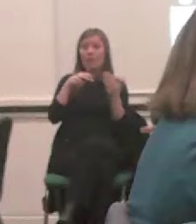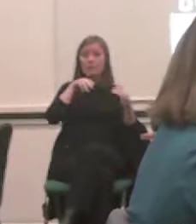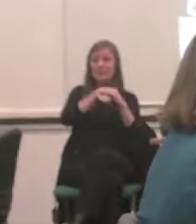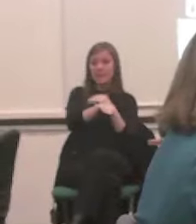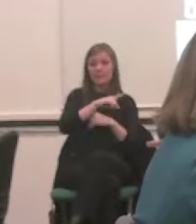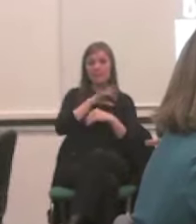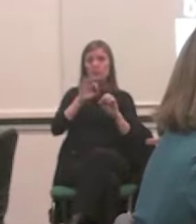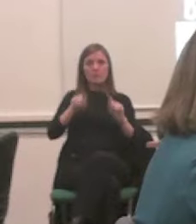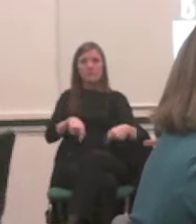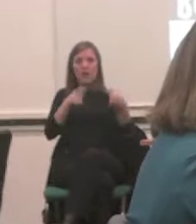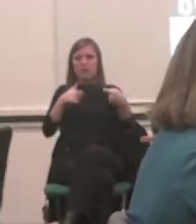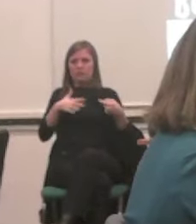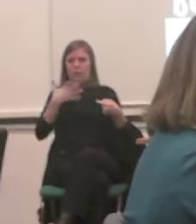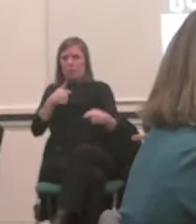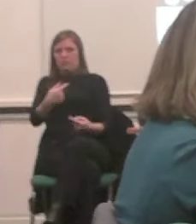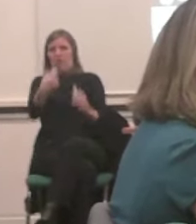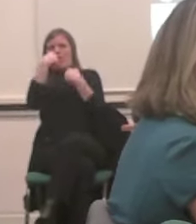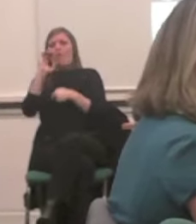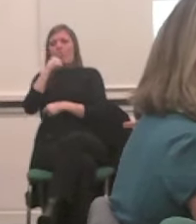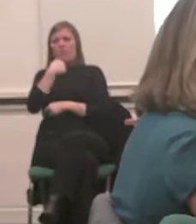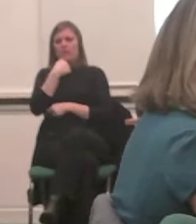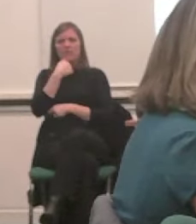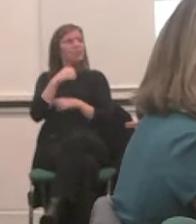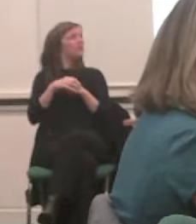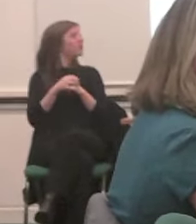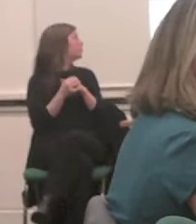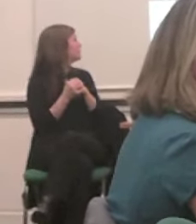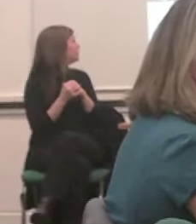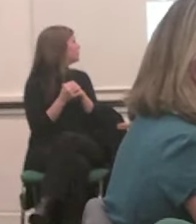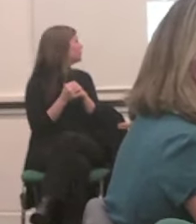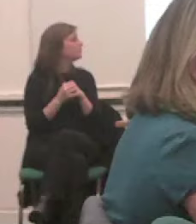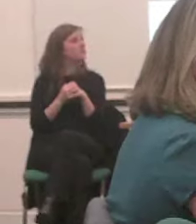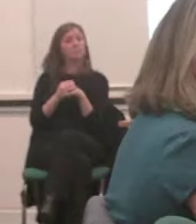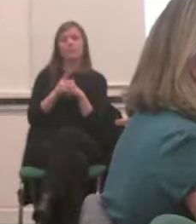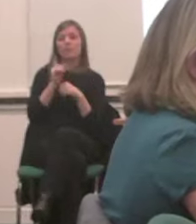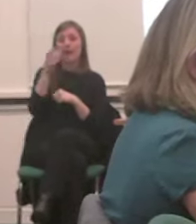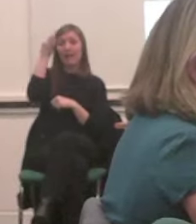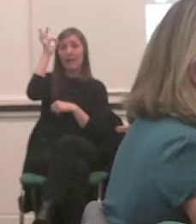no one dares stand against them. It's just quite insane. And what these councillors would do is every